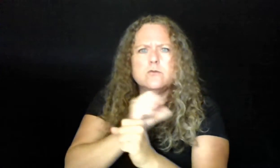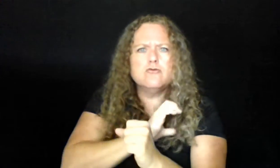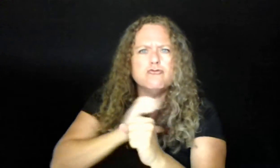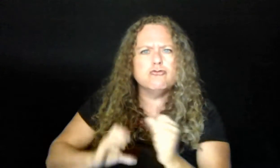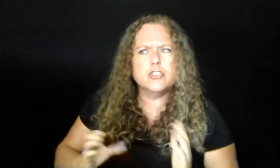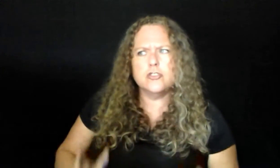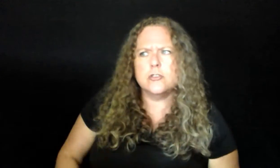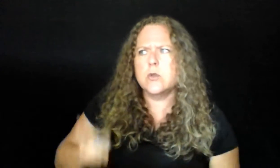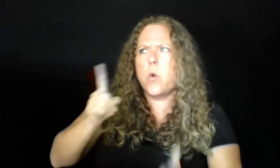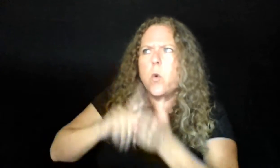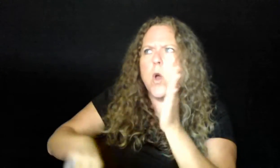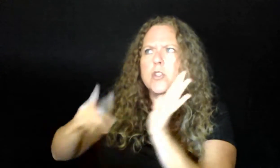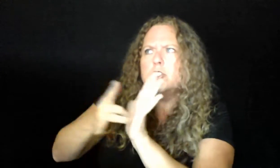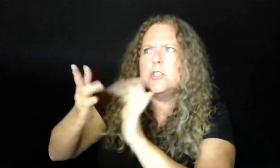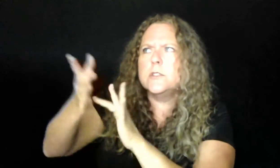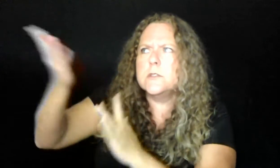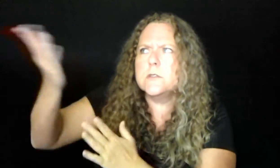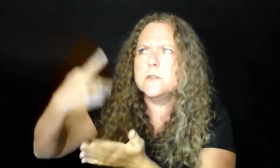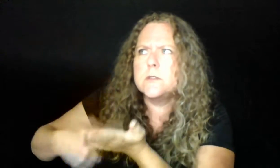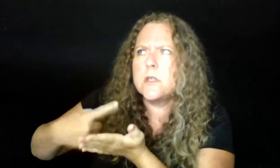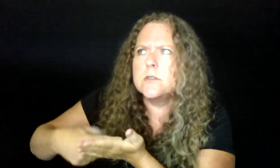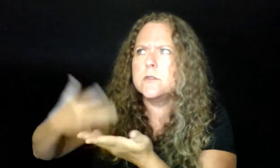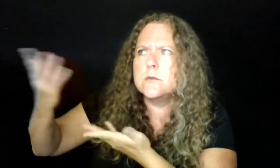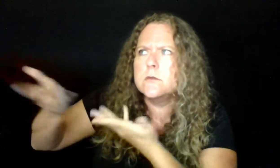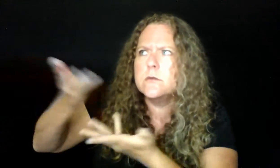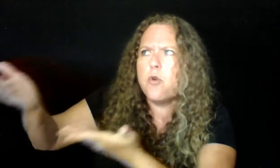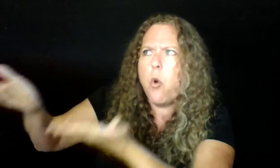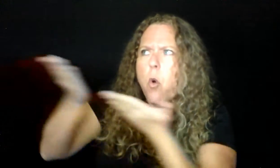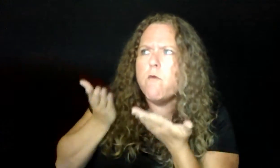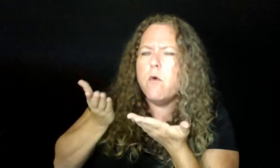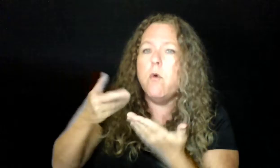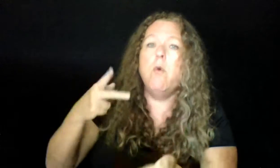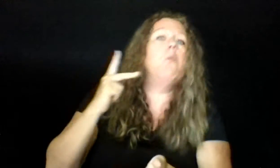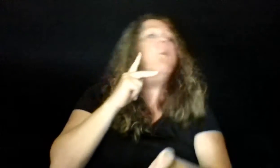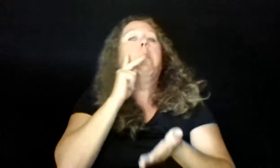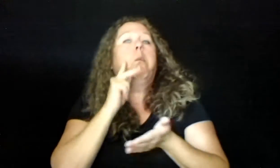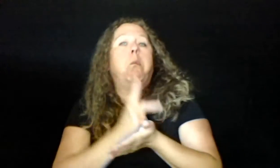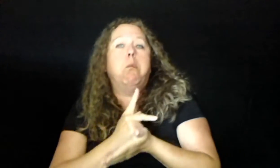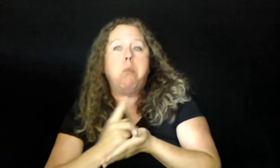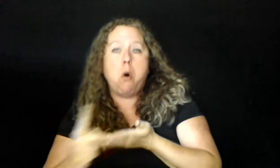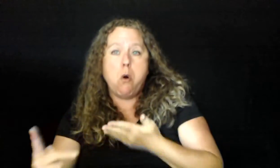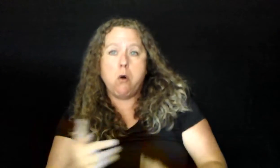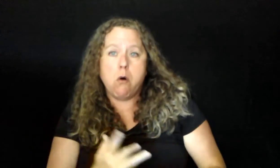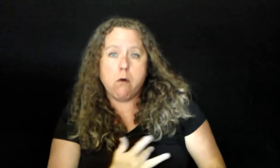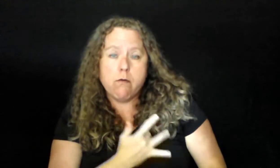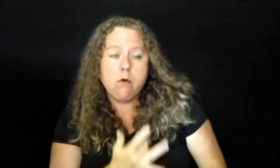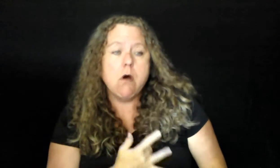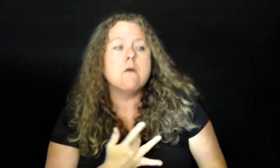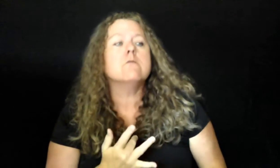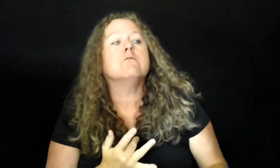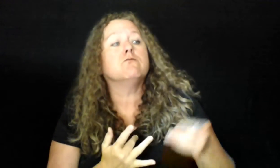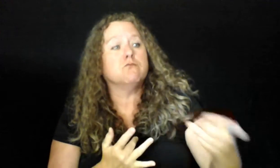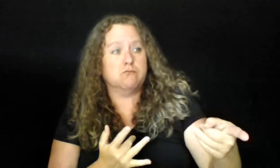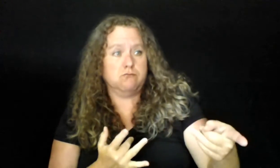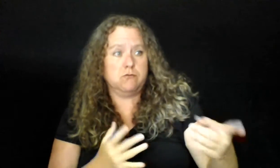had to offer. Paul and a few others felt that in order to accept that, then they had to convert to